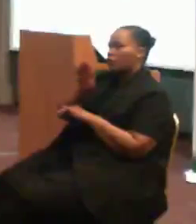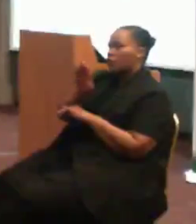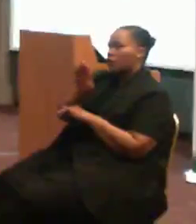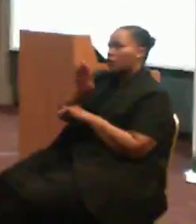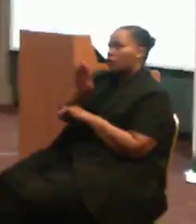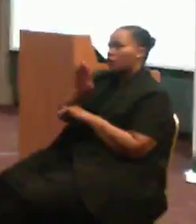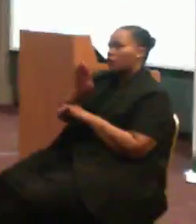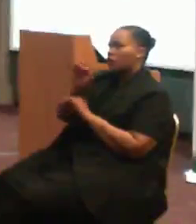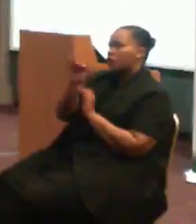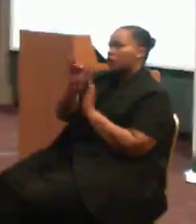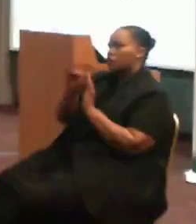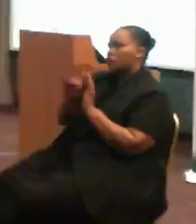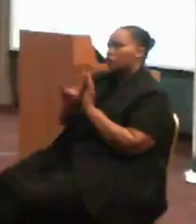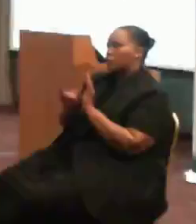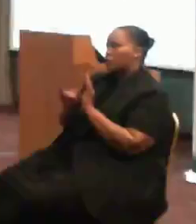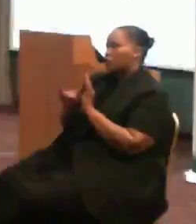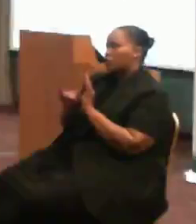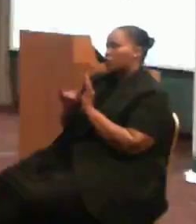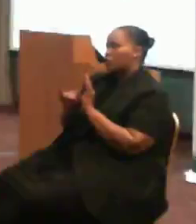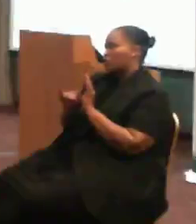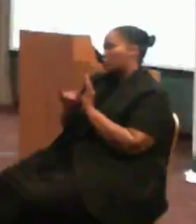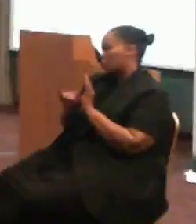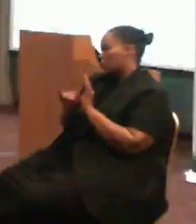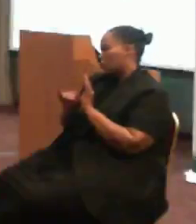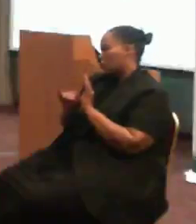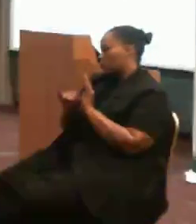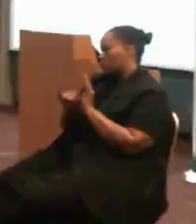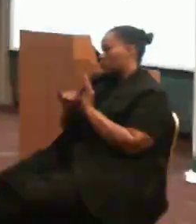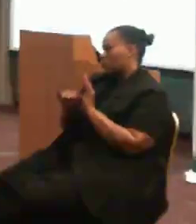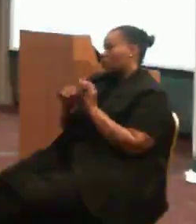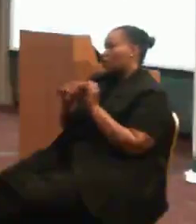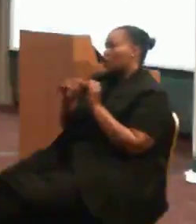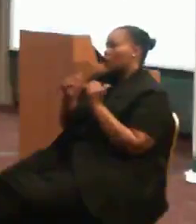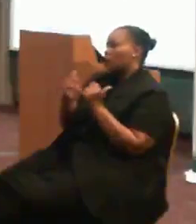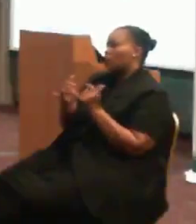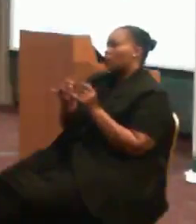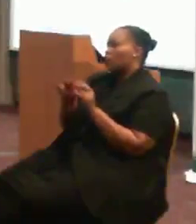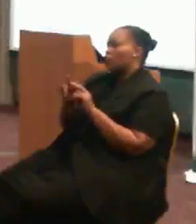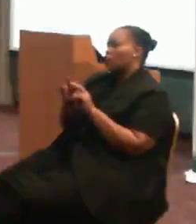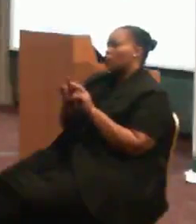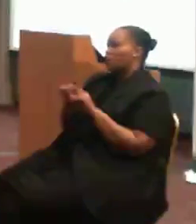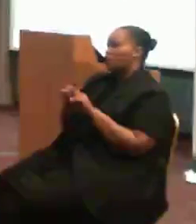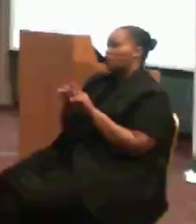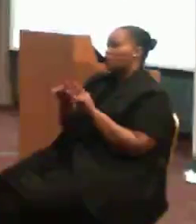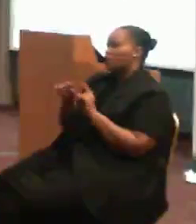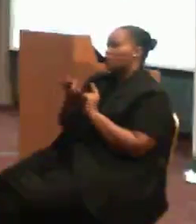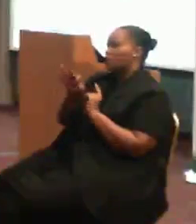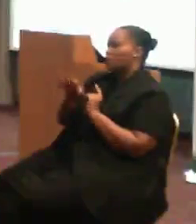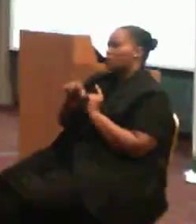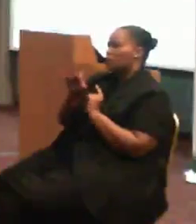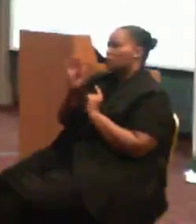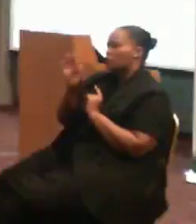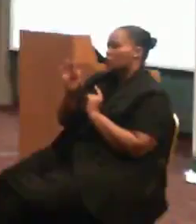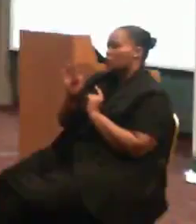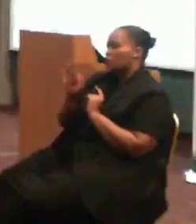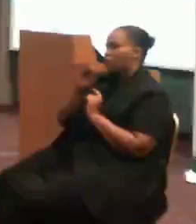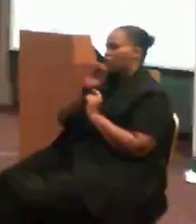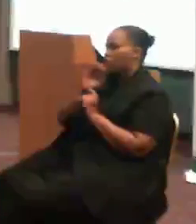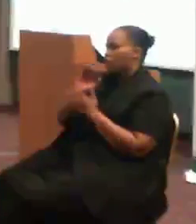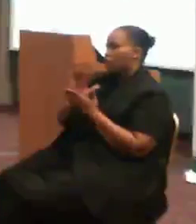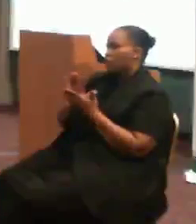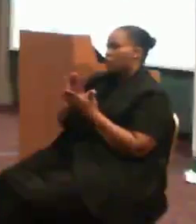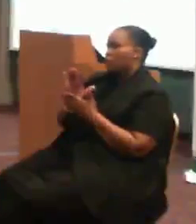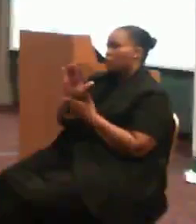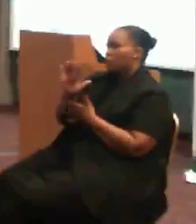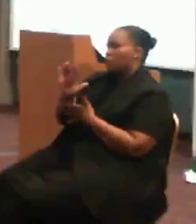175 billion. The balance of 30 billion represents around just under 15%.